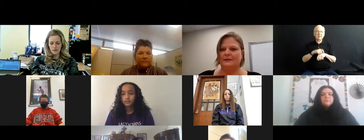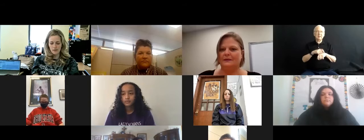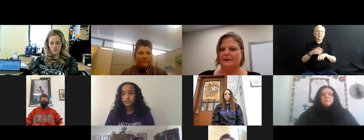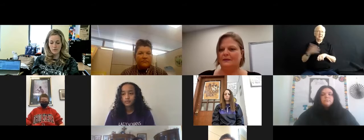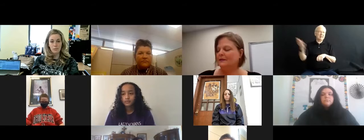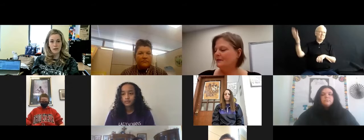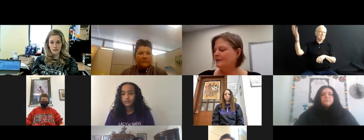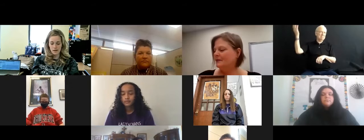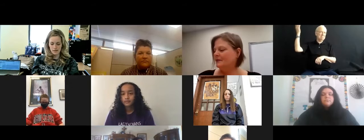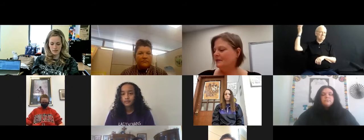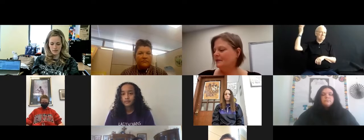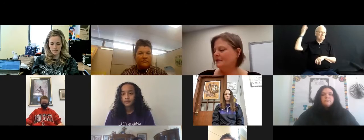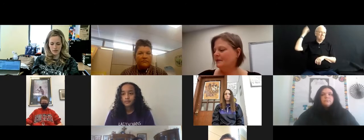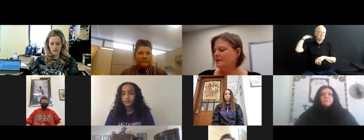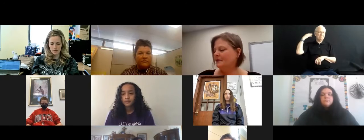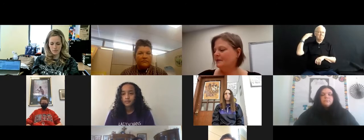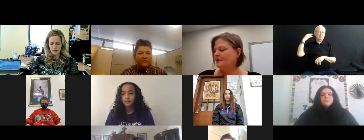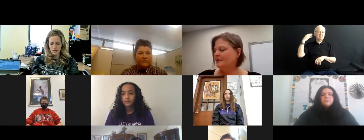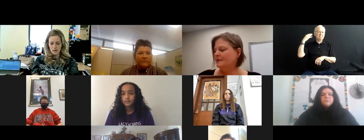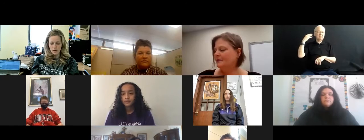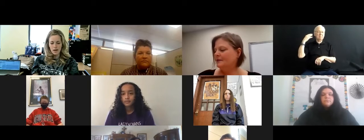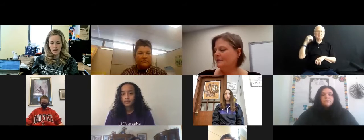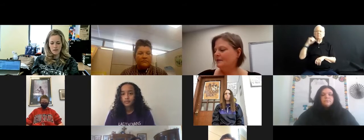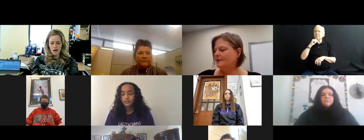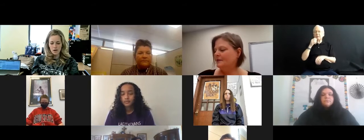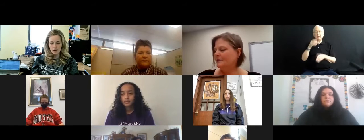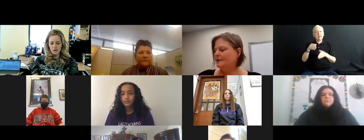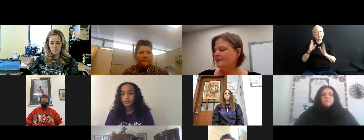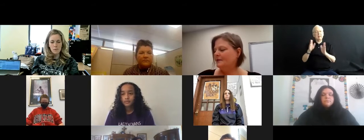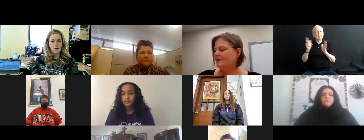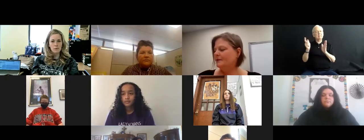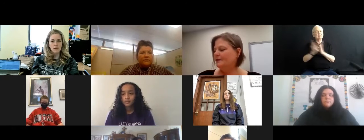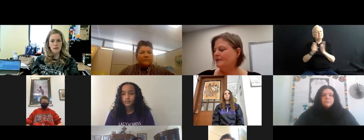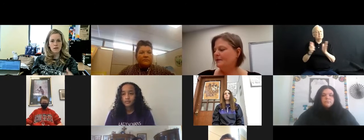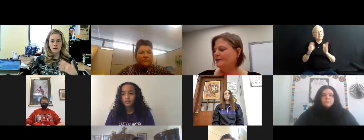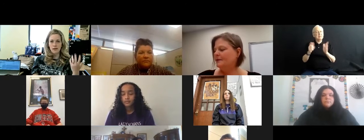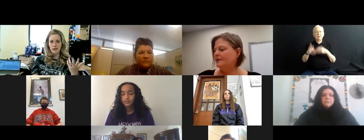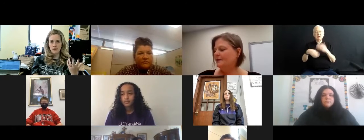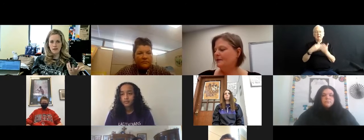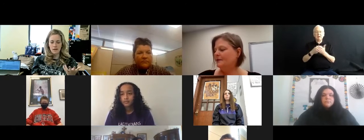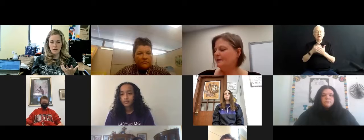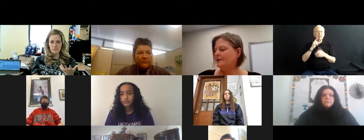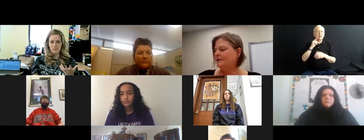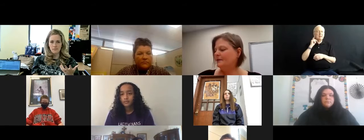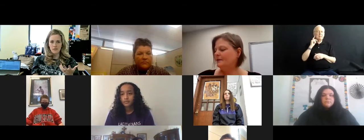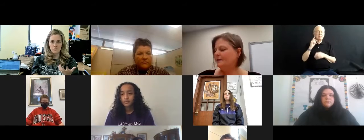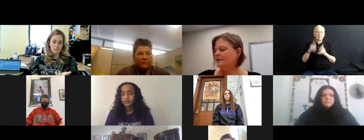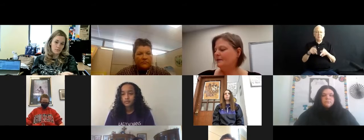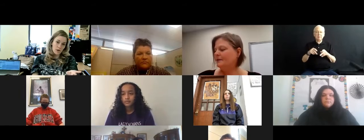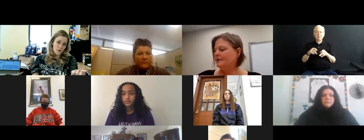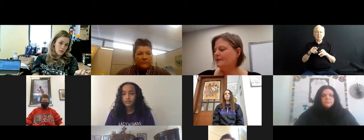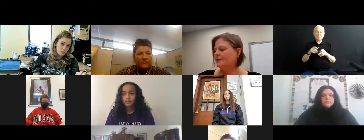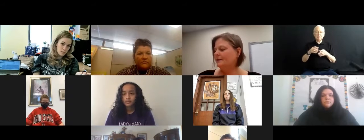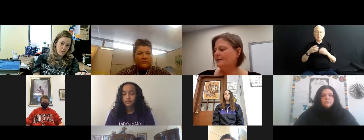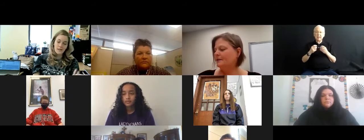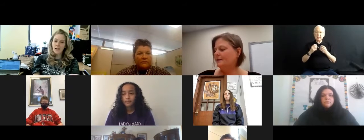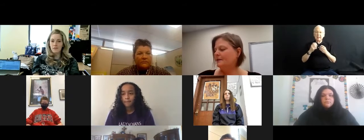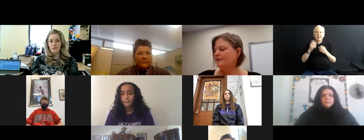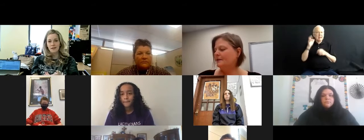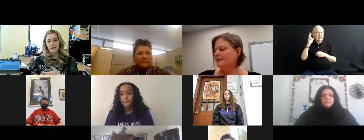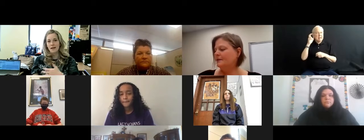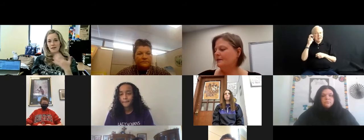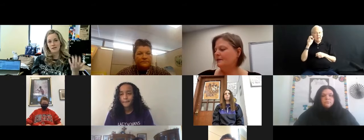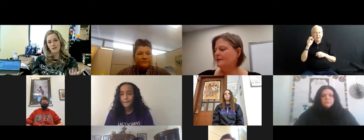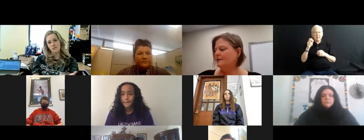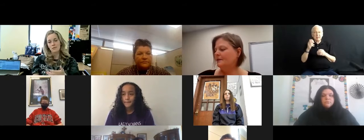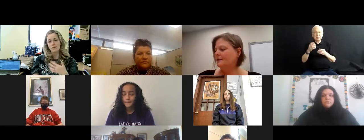they forbid ASL in the classroom. And not all deaf people want to be cured. They've always been deaf,